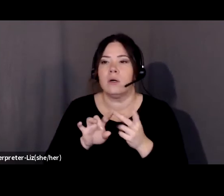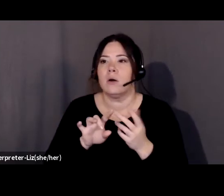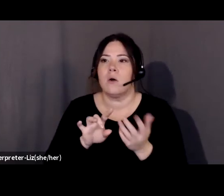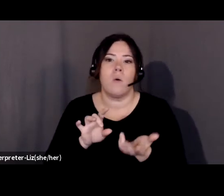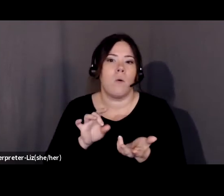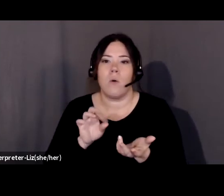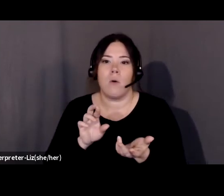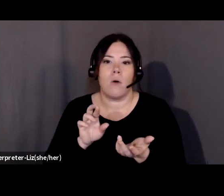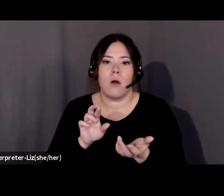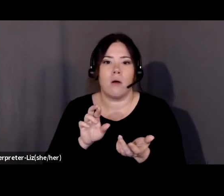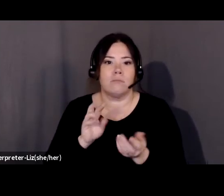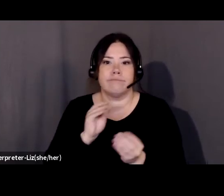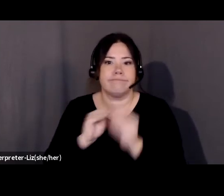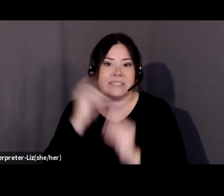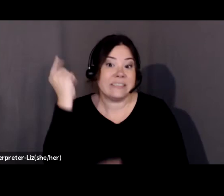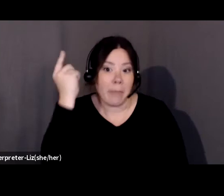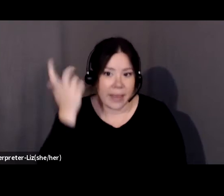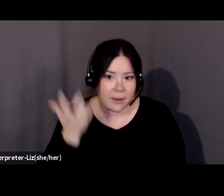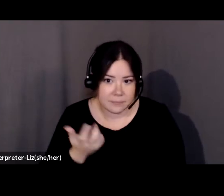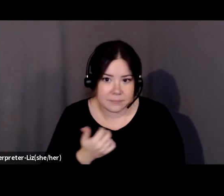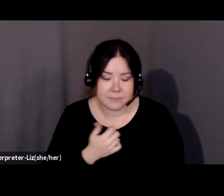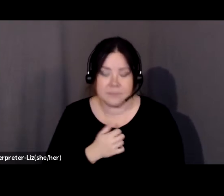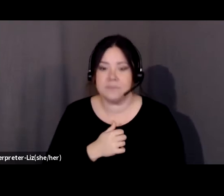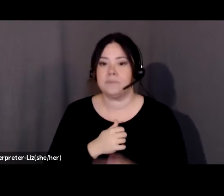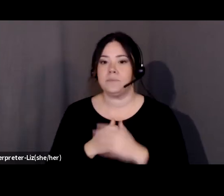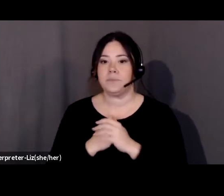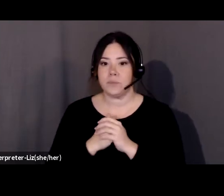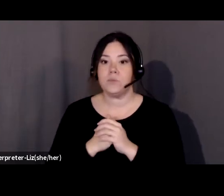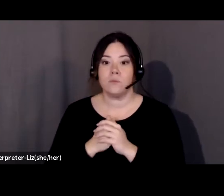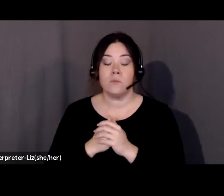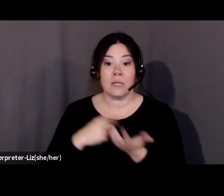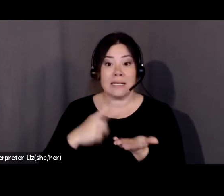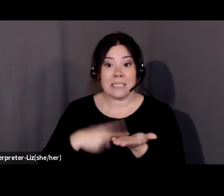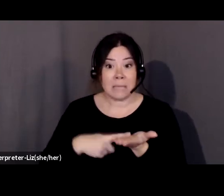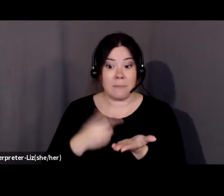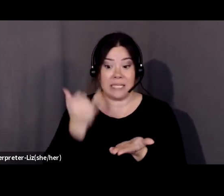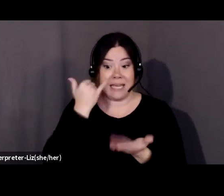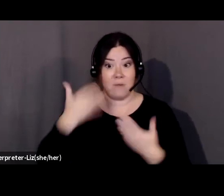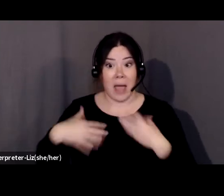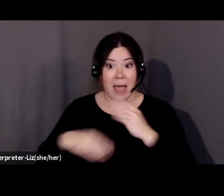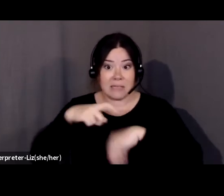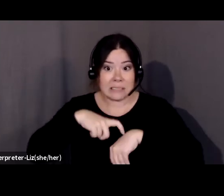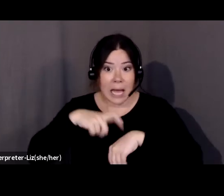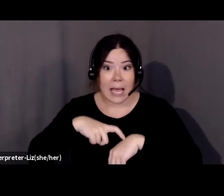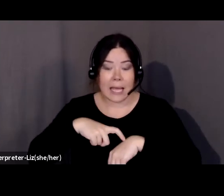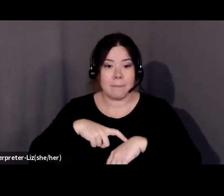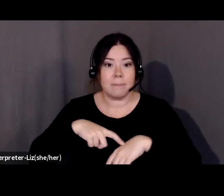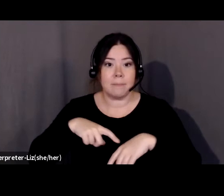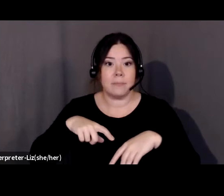just correct something. And sometimes if you have time, you can bring them on